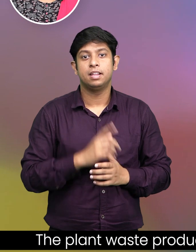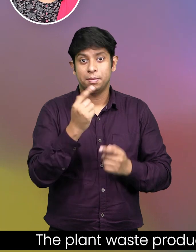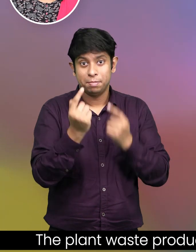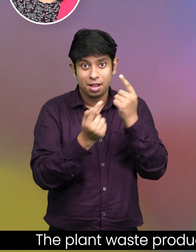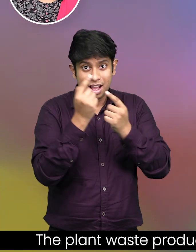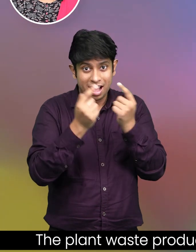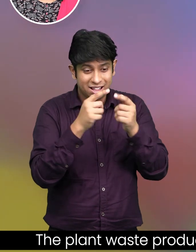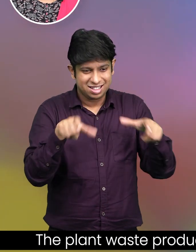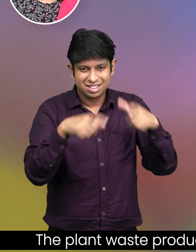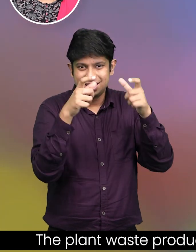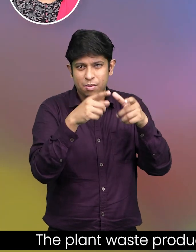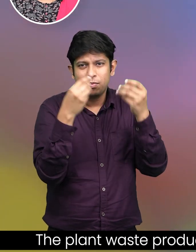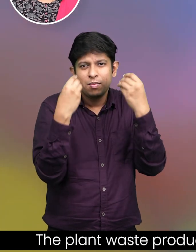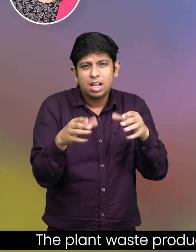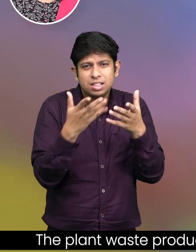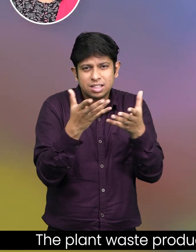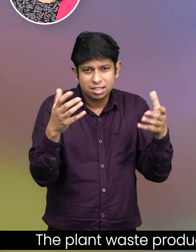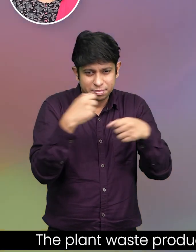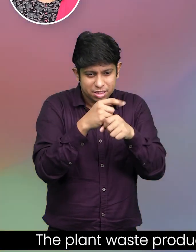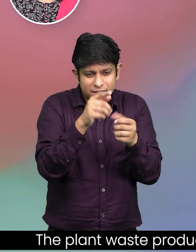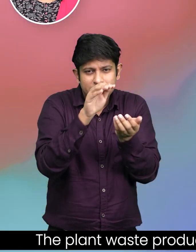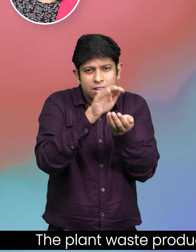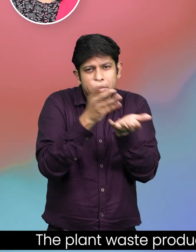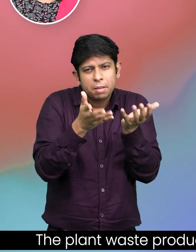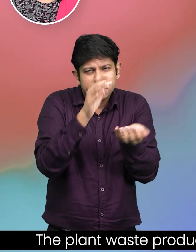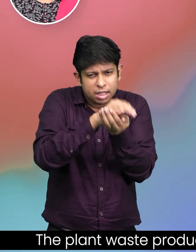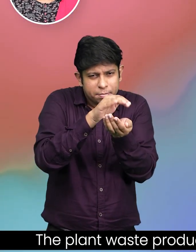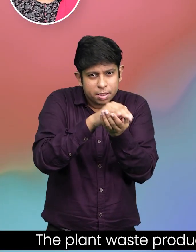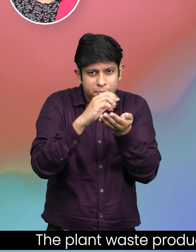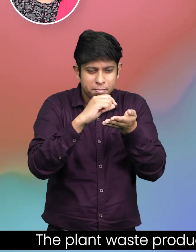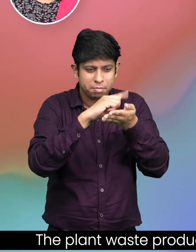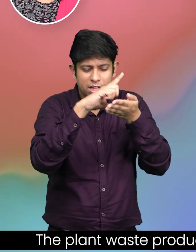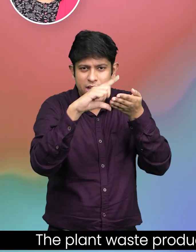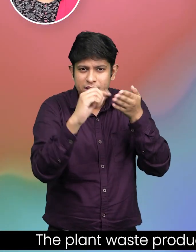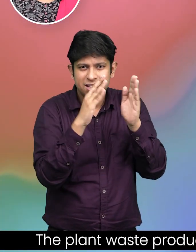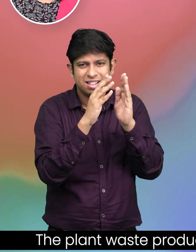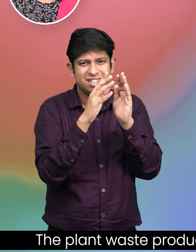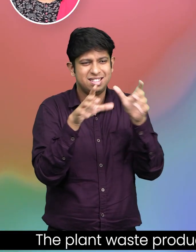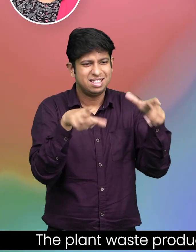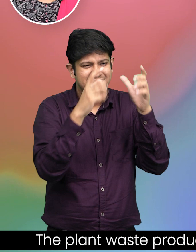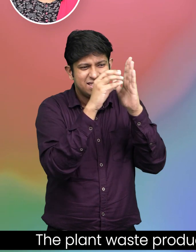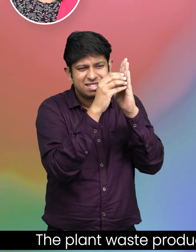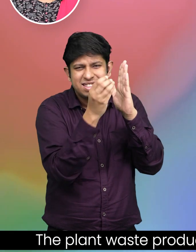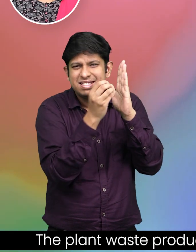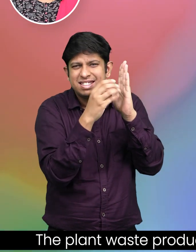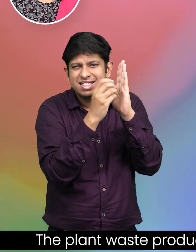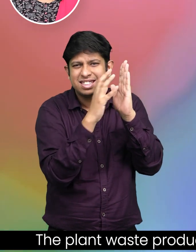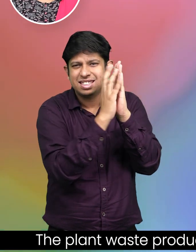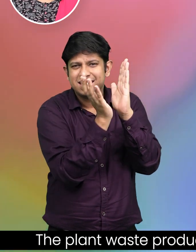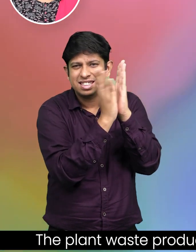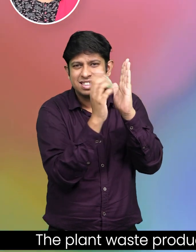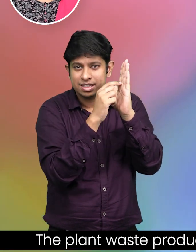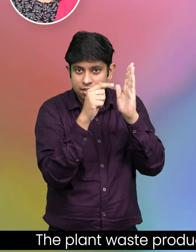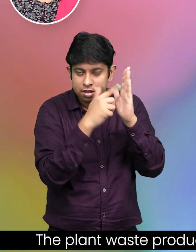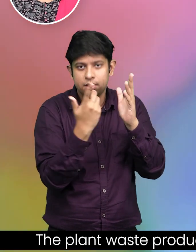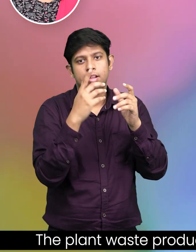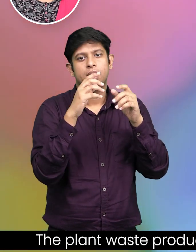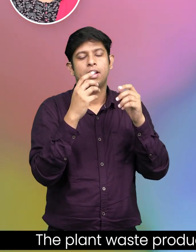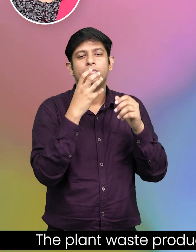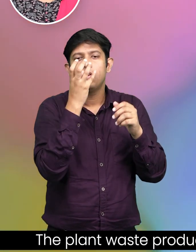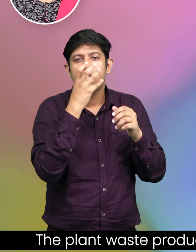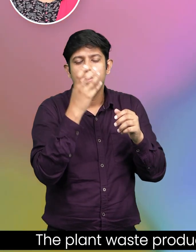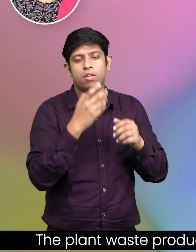The plant waste products may be stored in leaves, bark, and fruits.